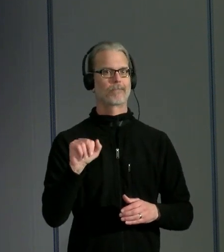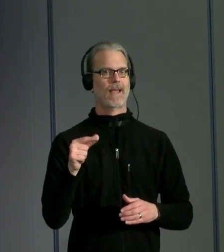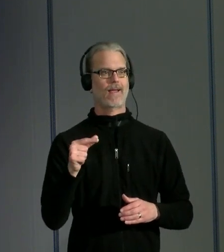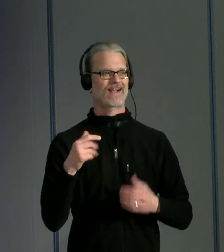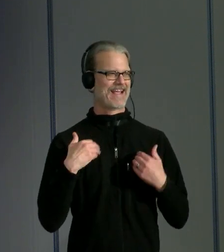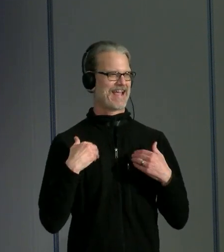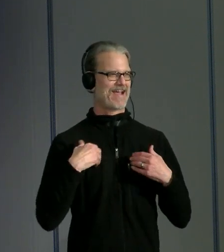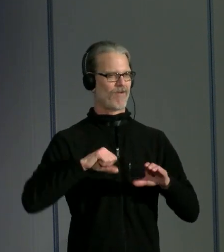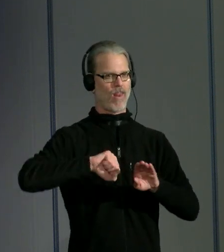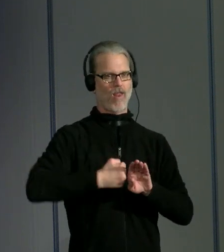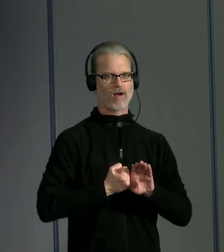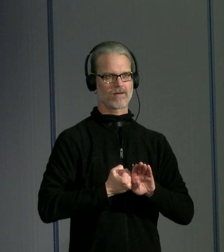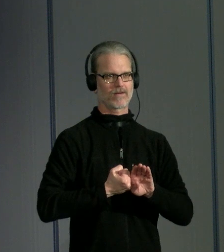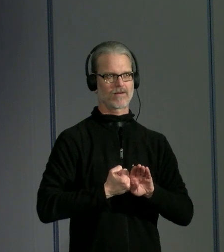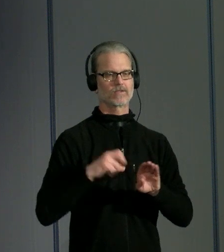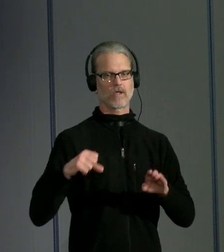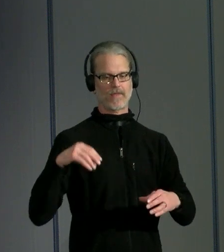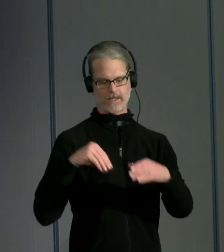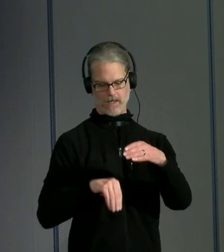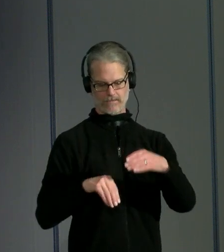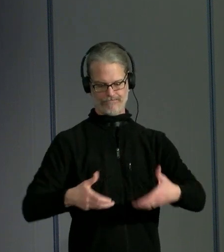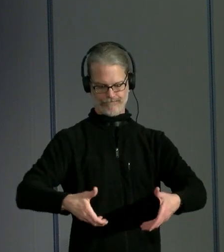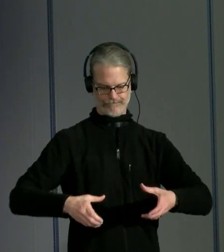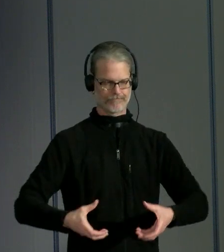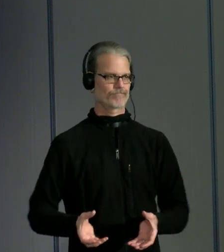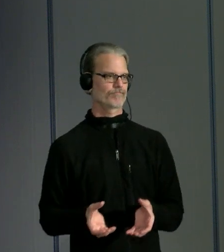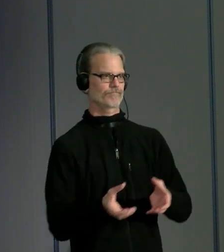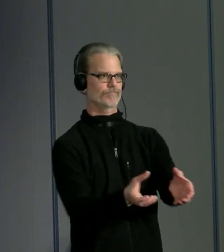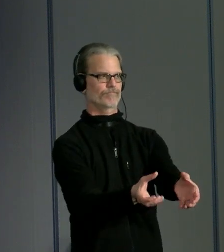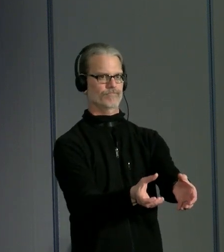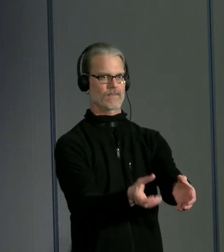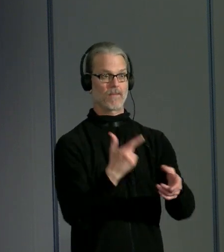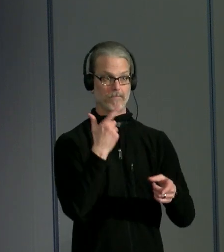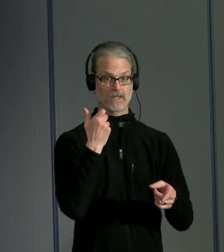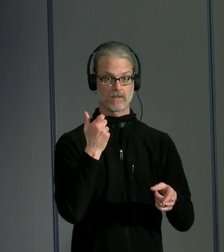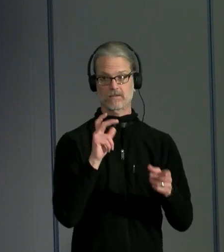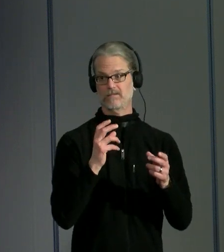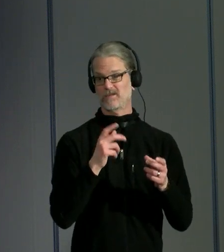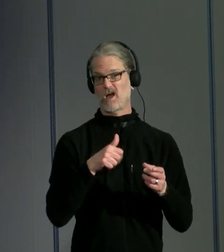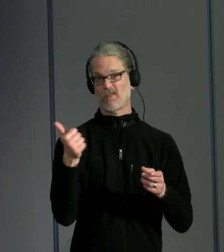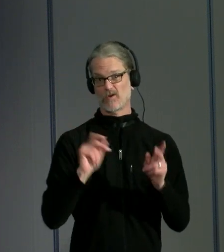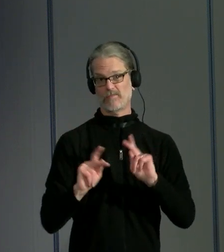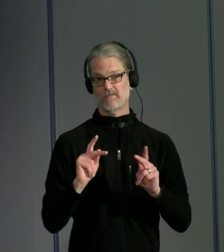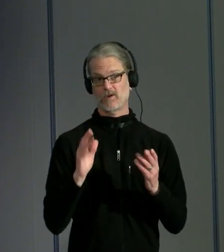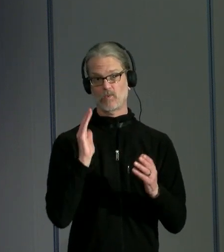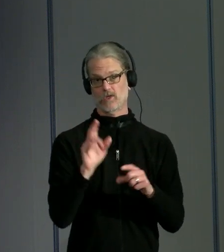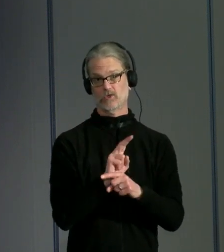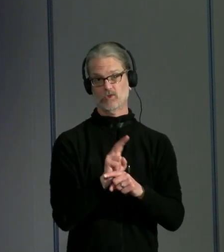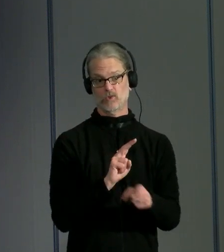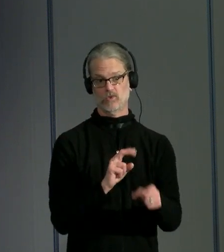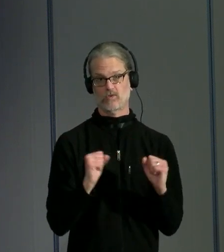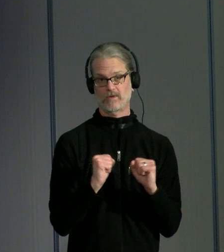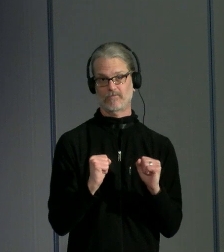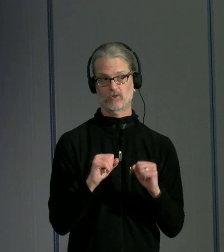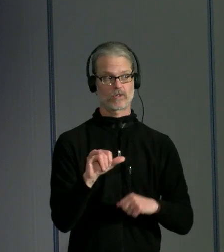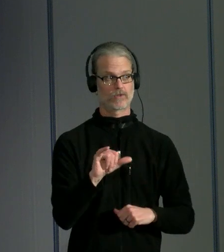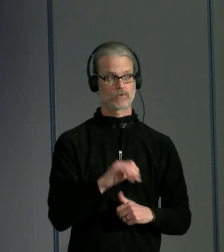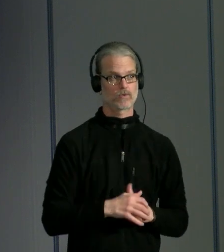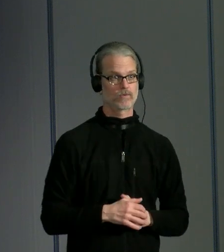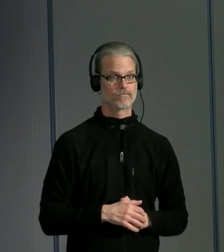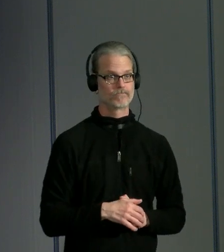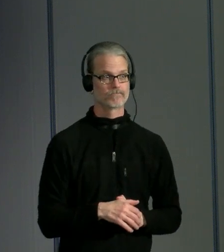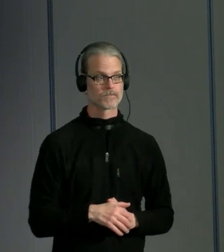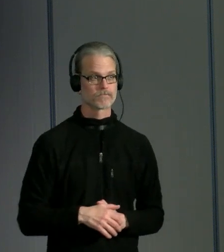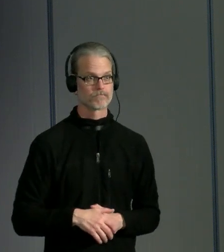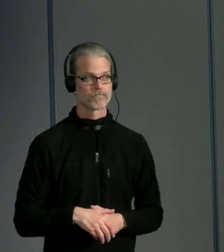that they can secure their items within a shared refrigerator. A sensory-friendly area is also a great amenity